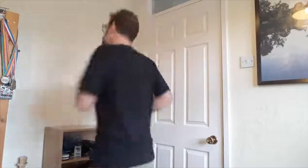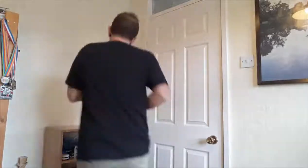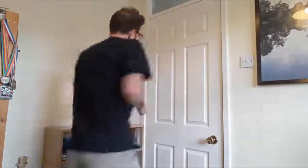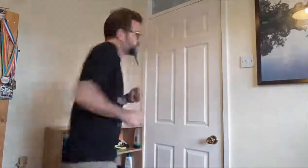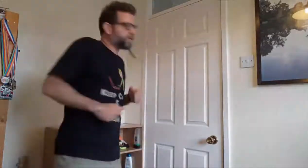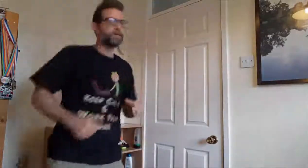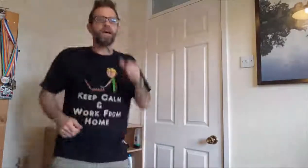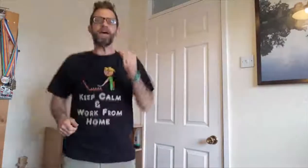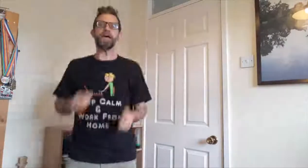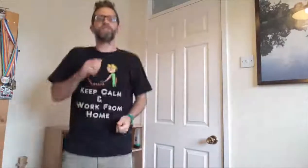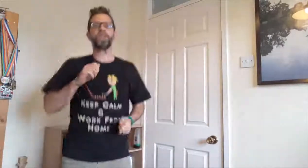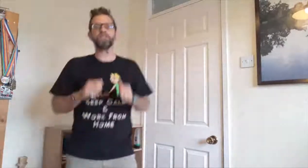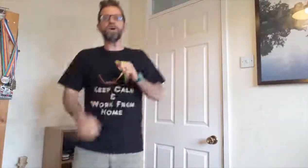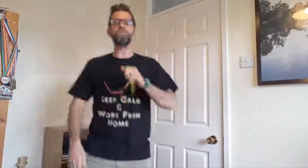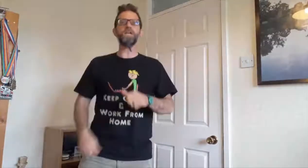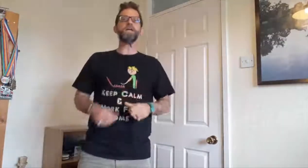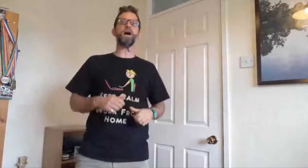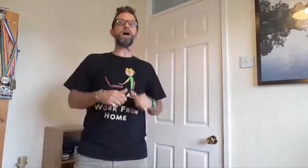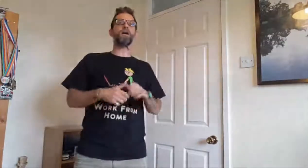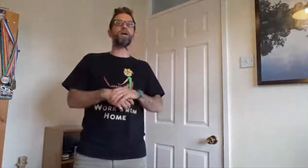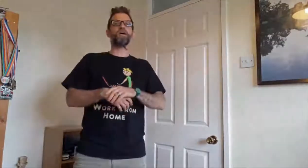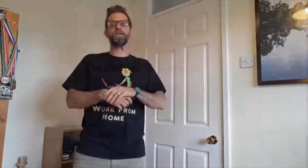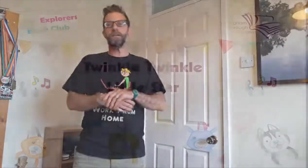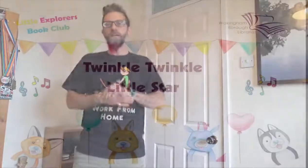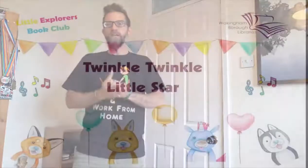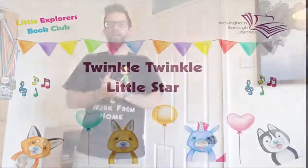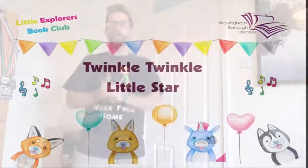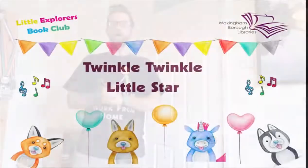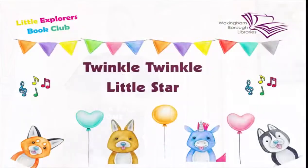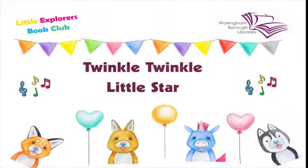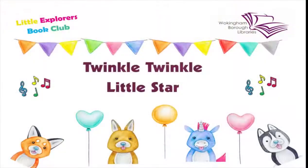turn around, have a dance. We are.